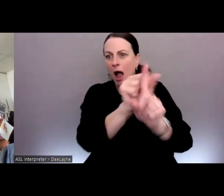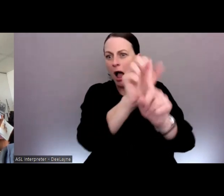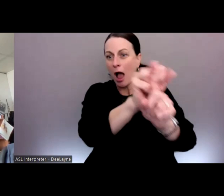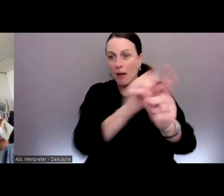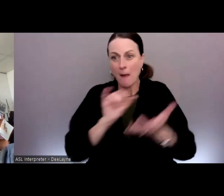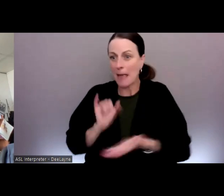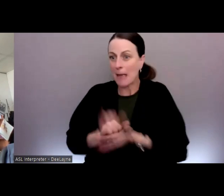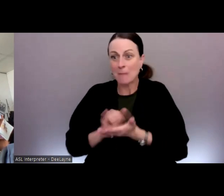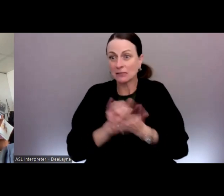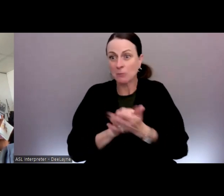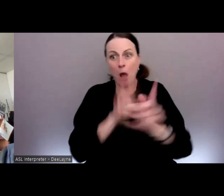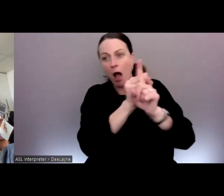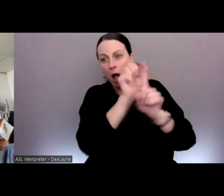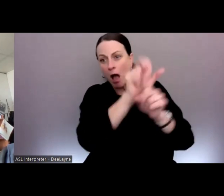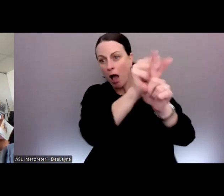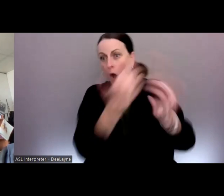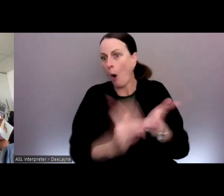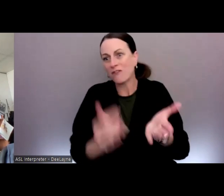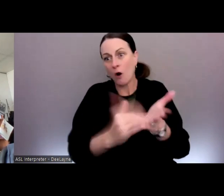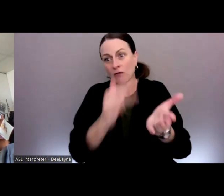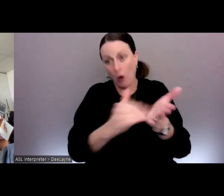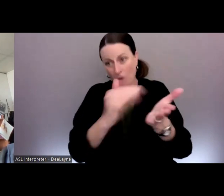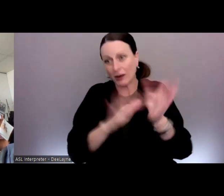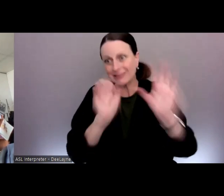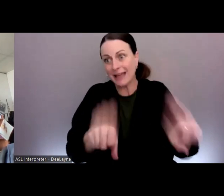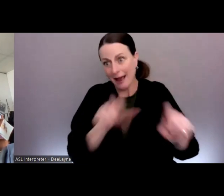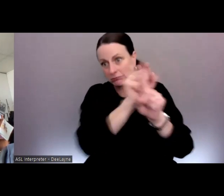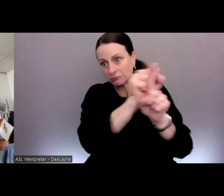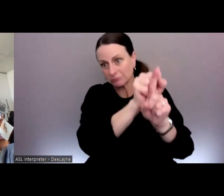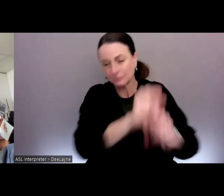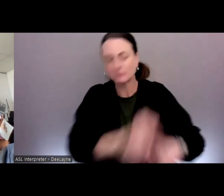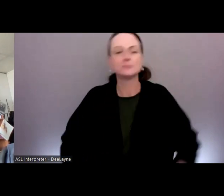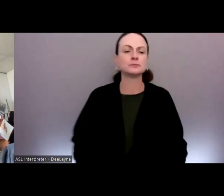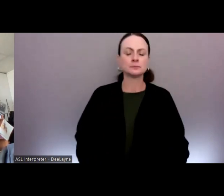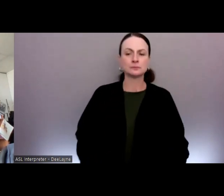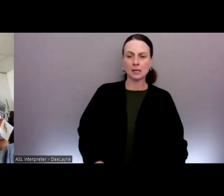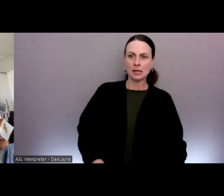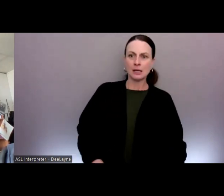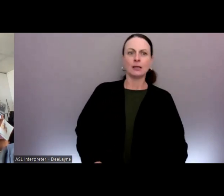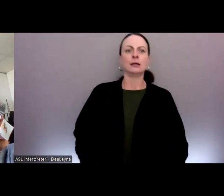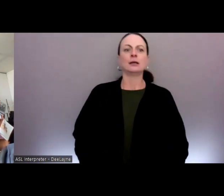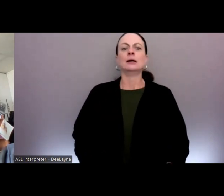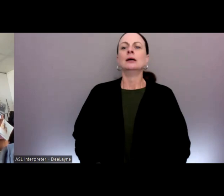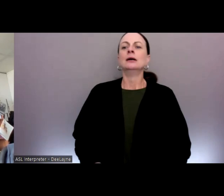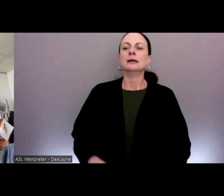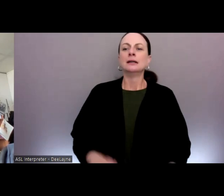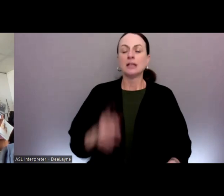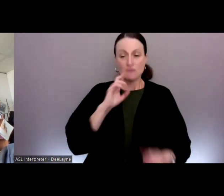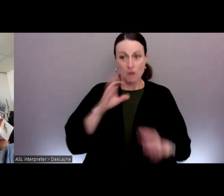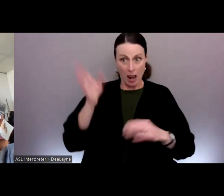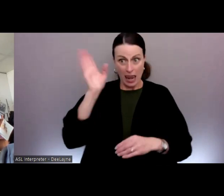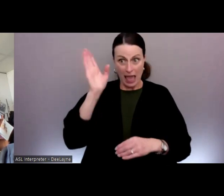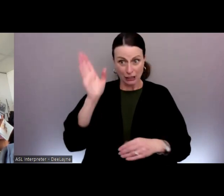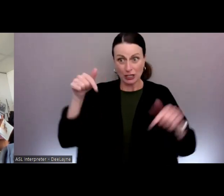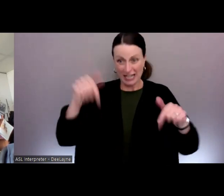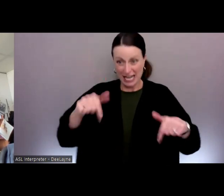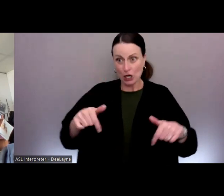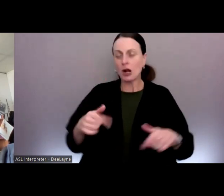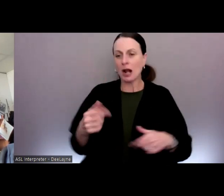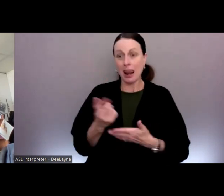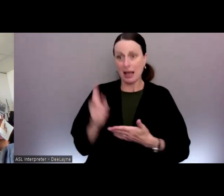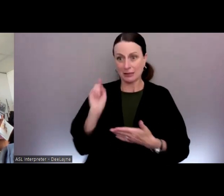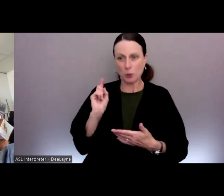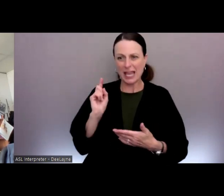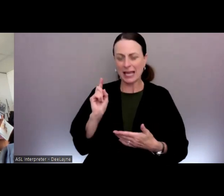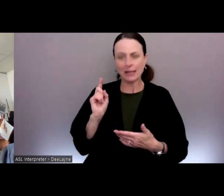unquote. Hortense Spillers reminded us this in her lecture here at U of T last week, you know, that